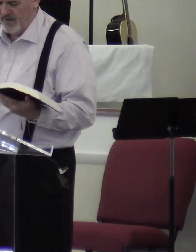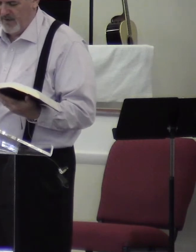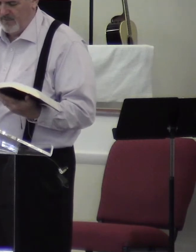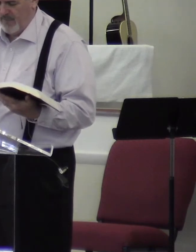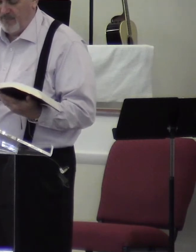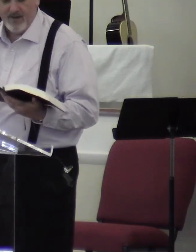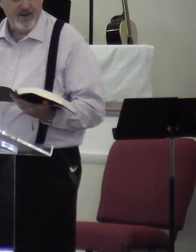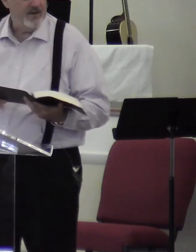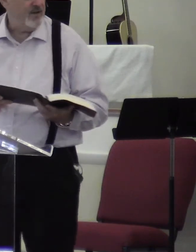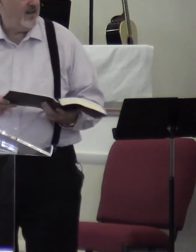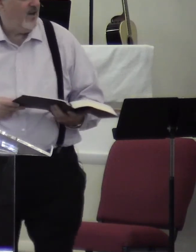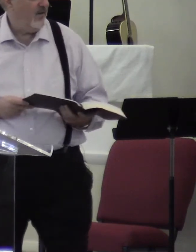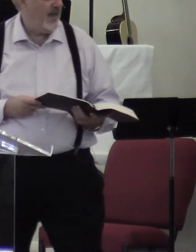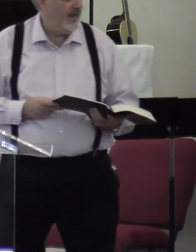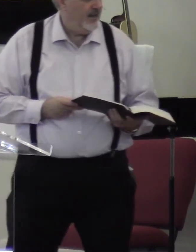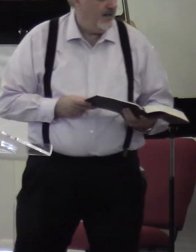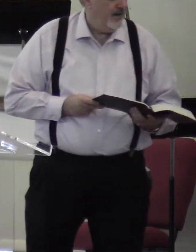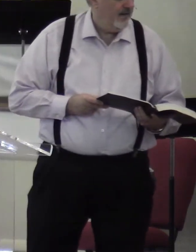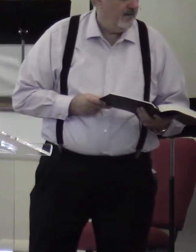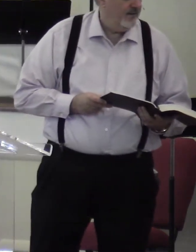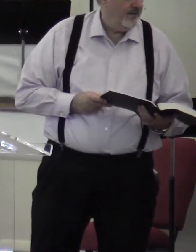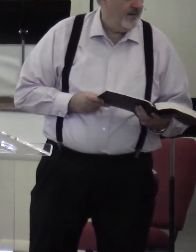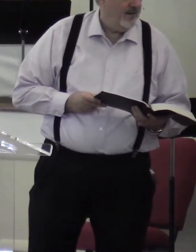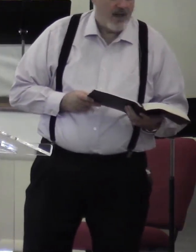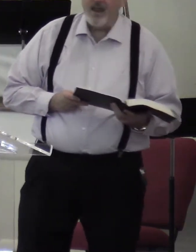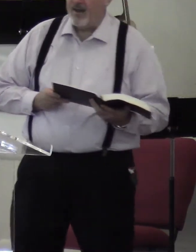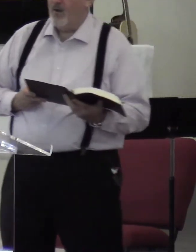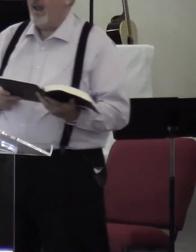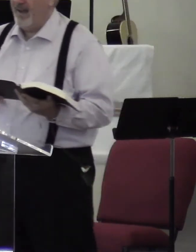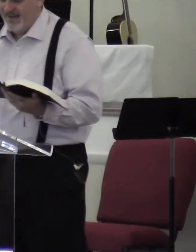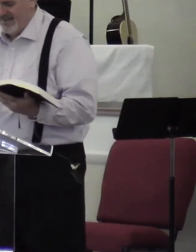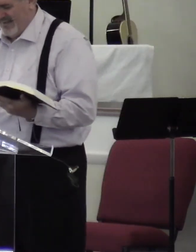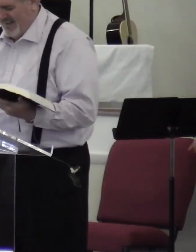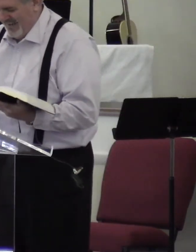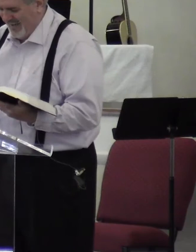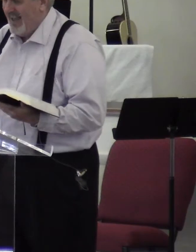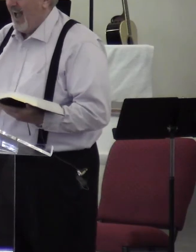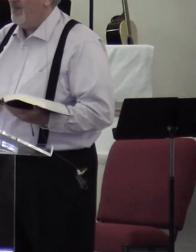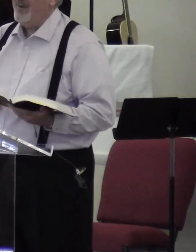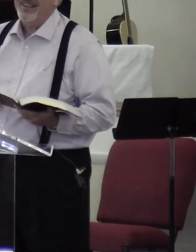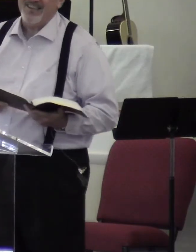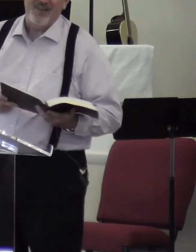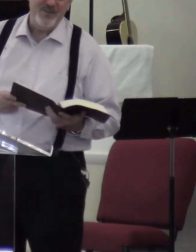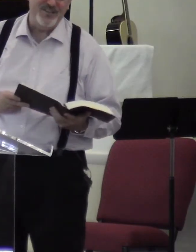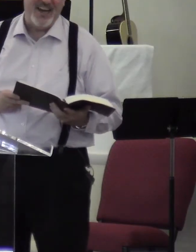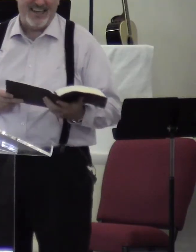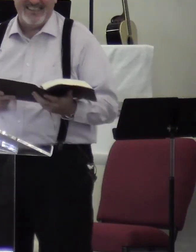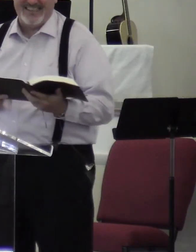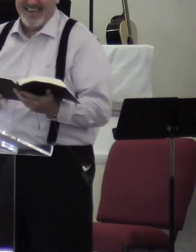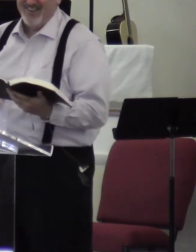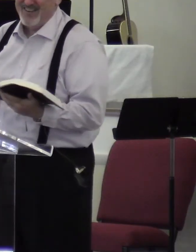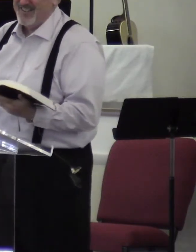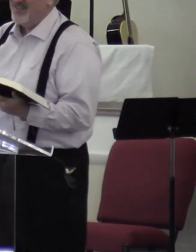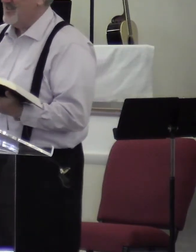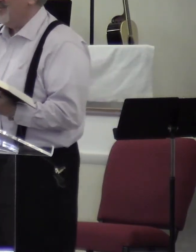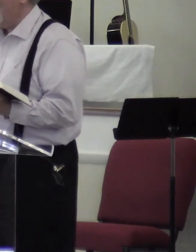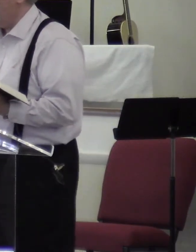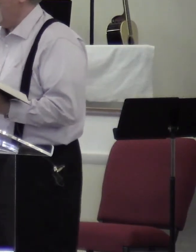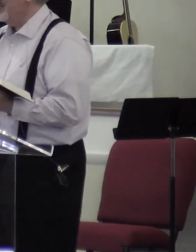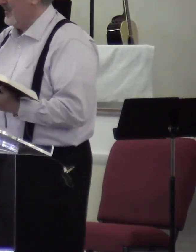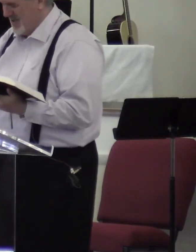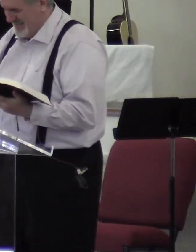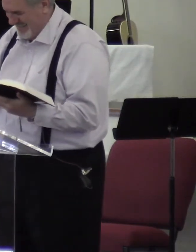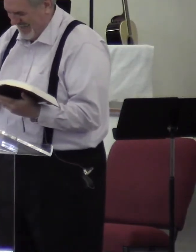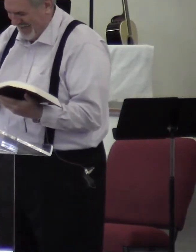Phrygia, Pamphylia." You getting all that? Okay. I wanted to check and see what she was doing with